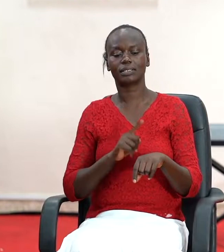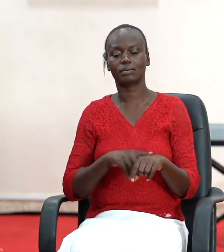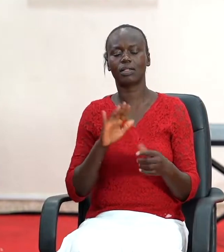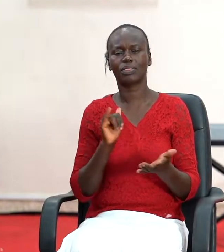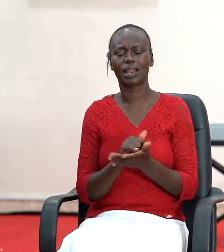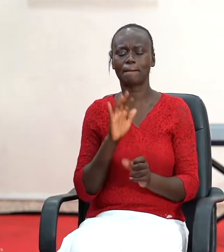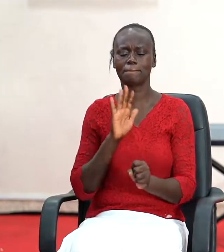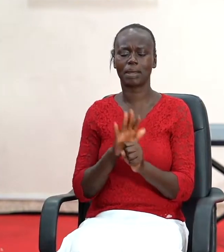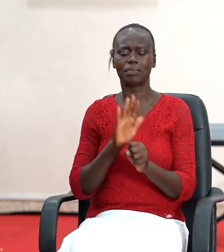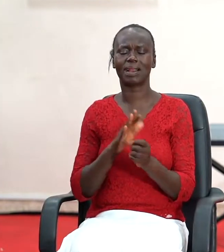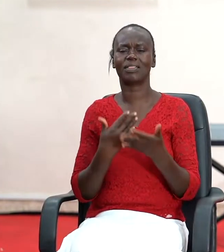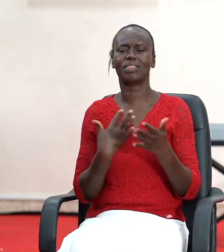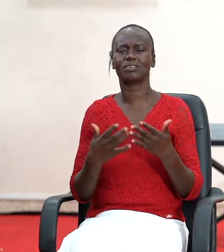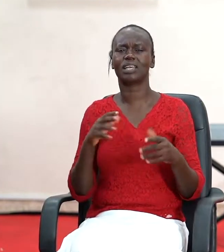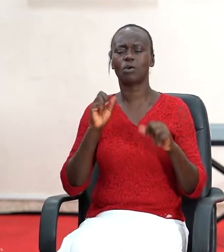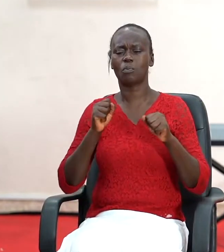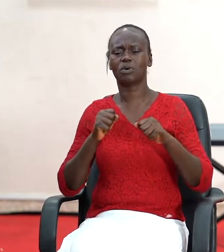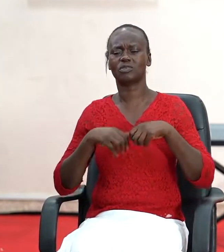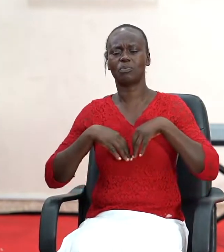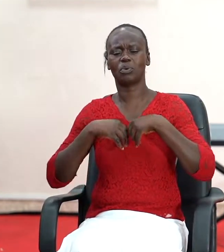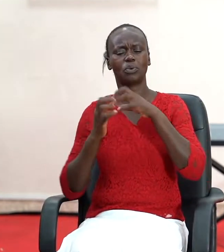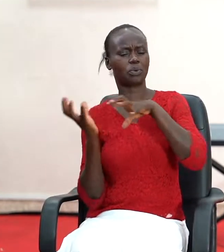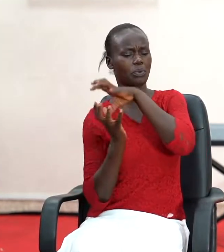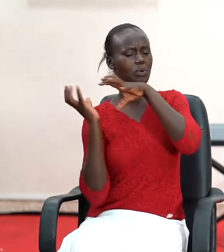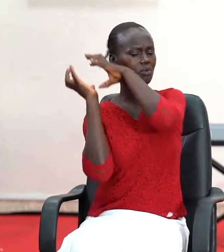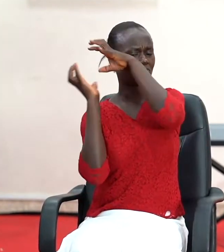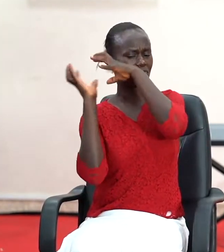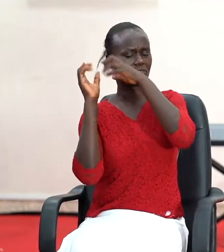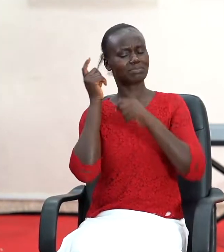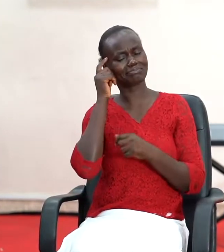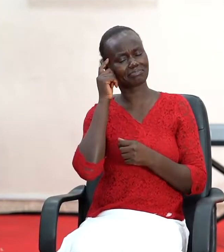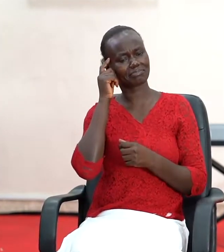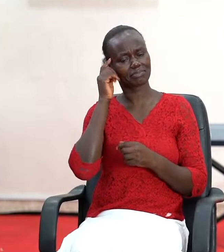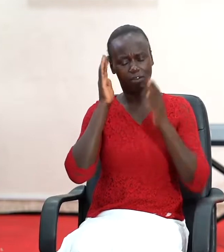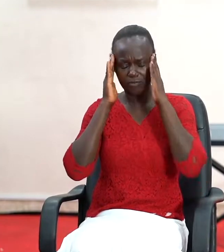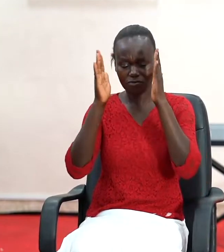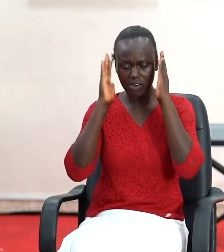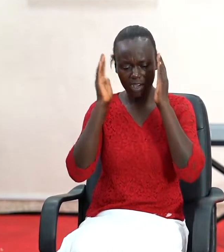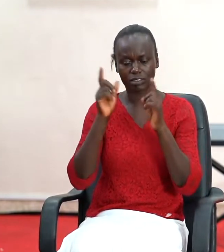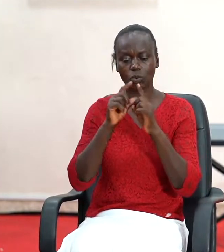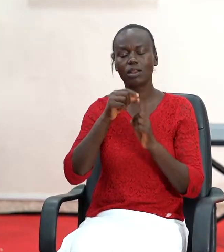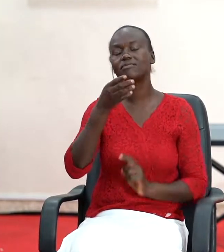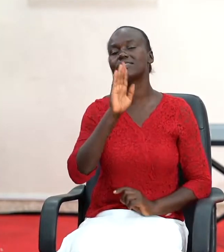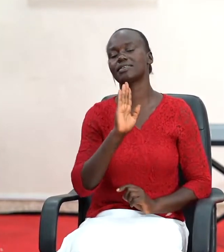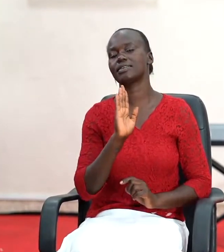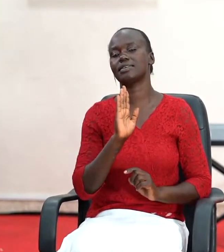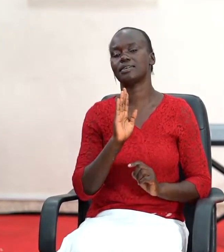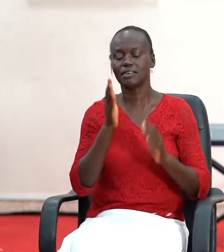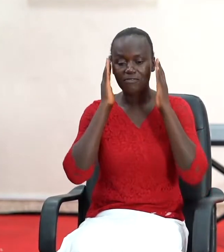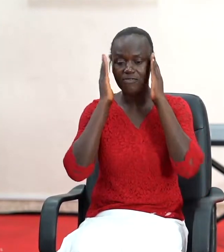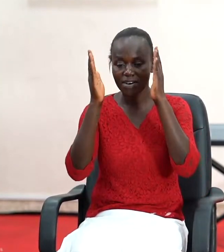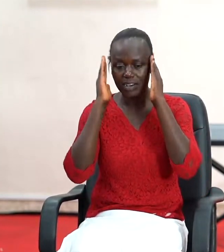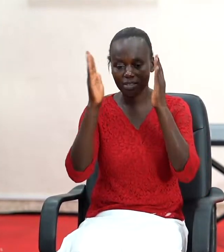you know, vitu mingi zinaweza kuja kutuvuruga mind. Eh? Focus on the word of God.